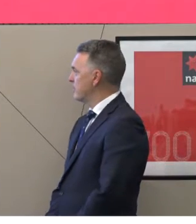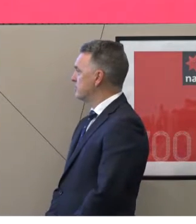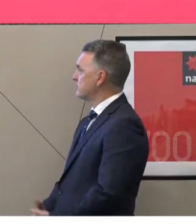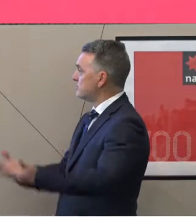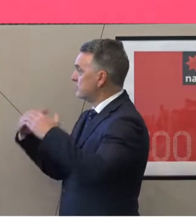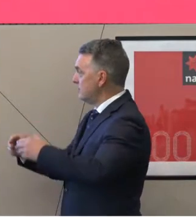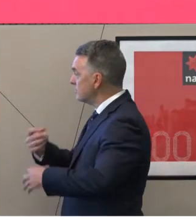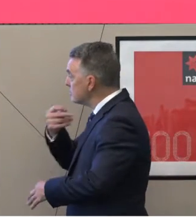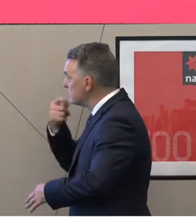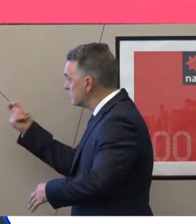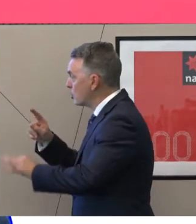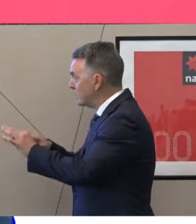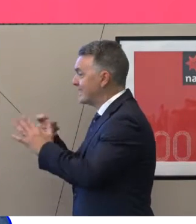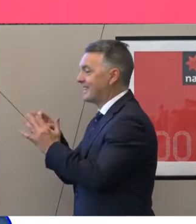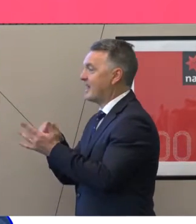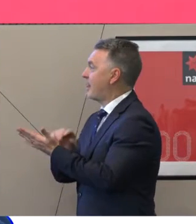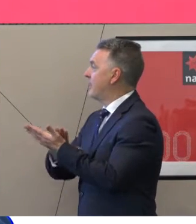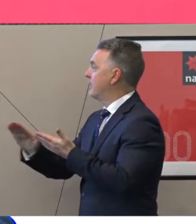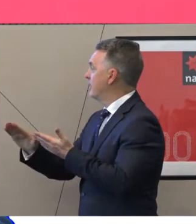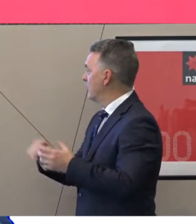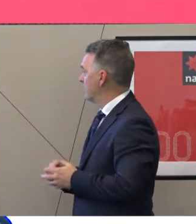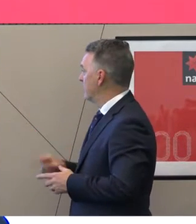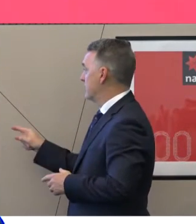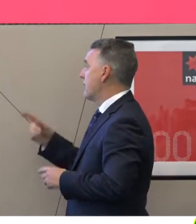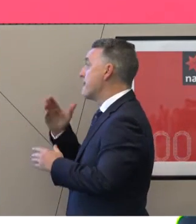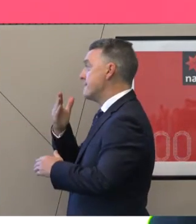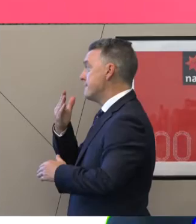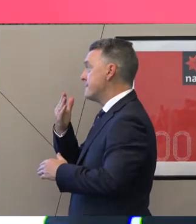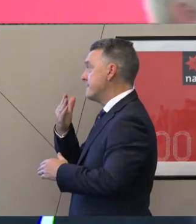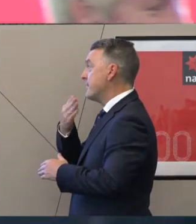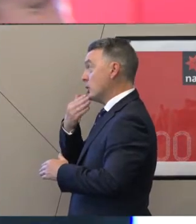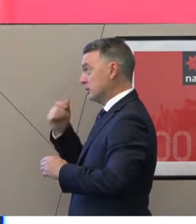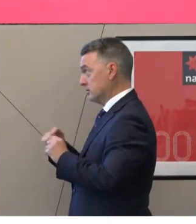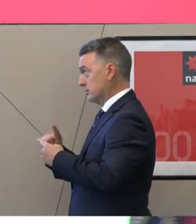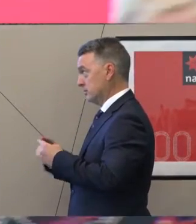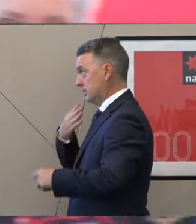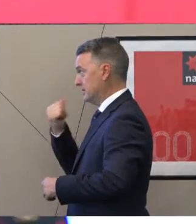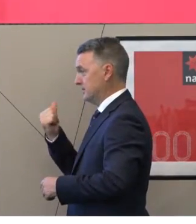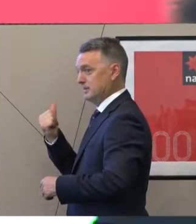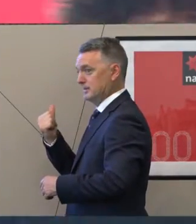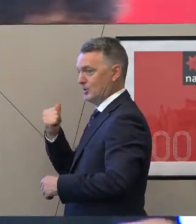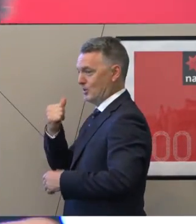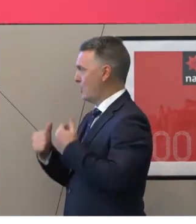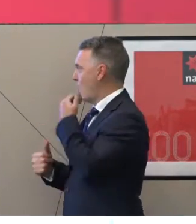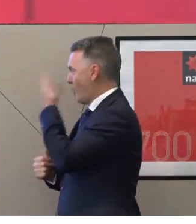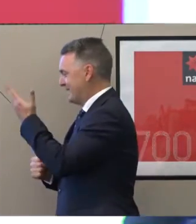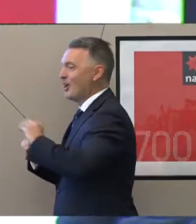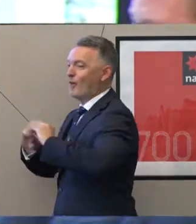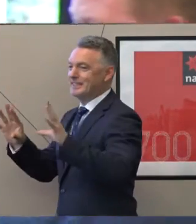Keith, question for you. Be kind, Tricia. Can't I always? Obviously